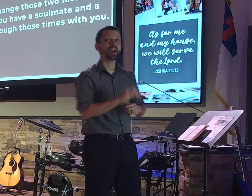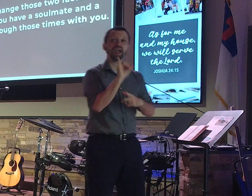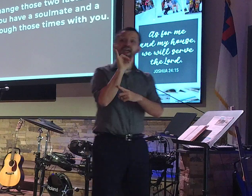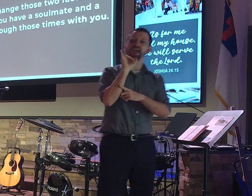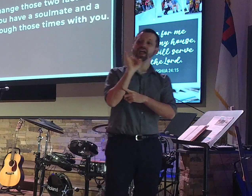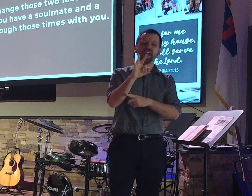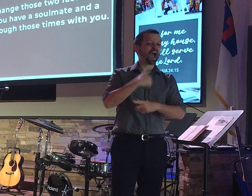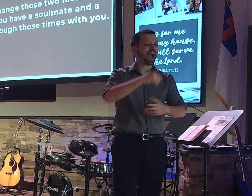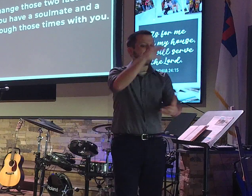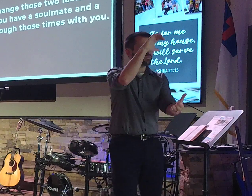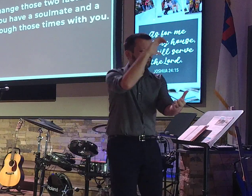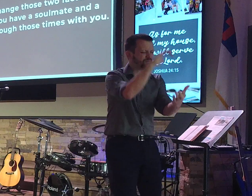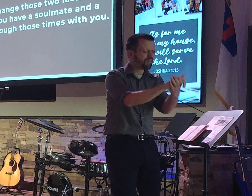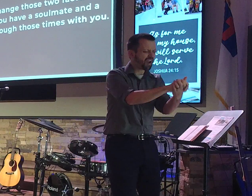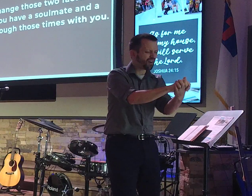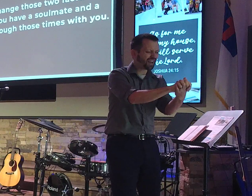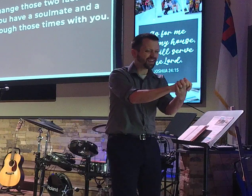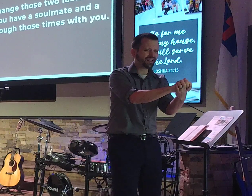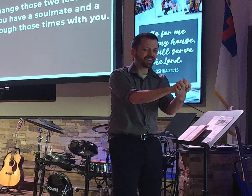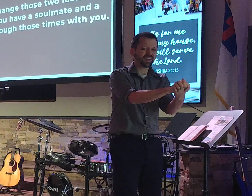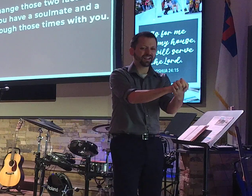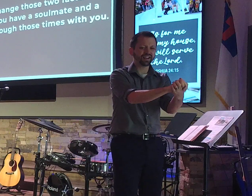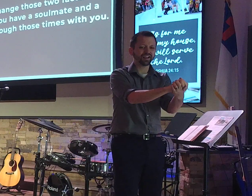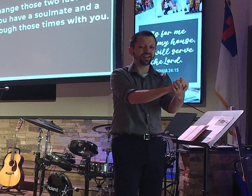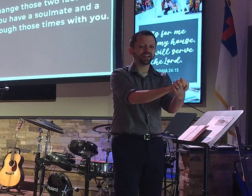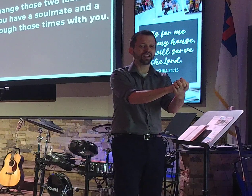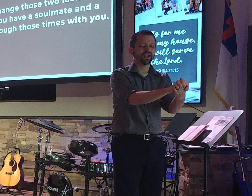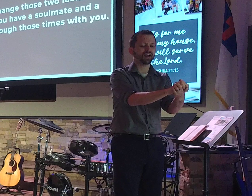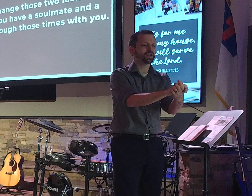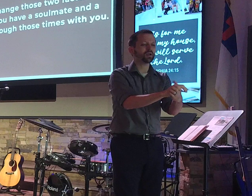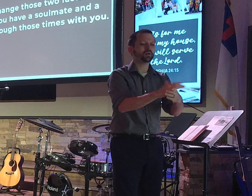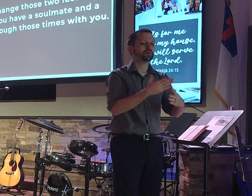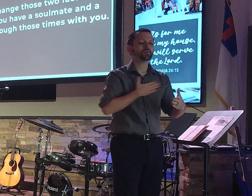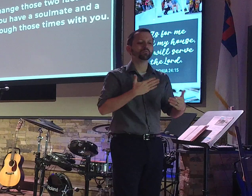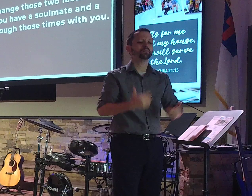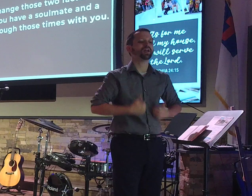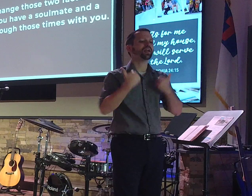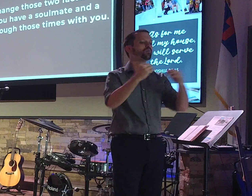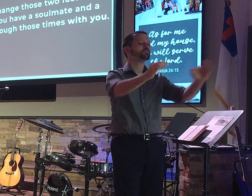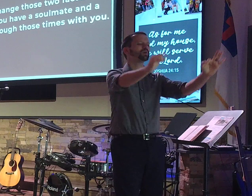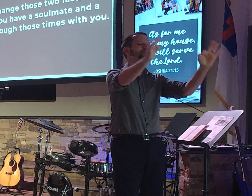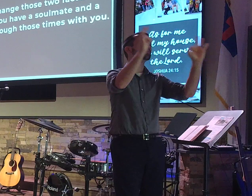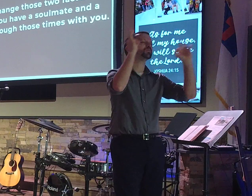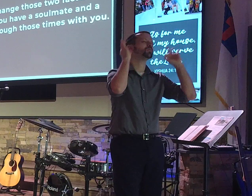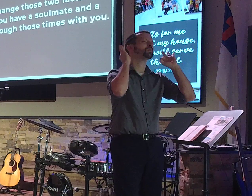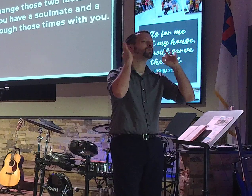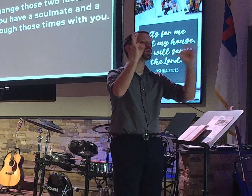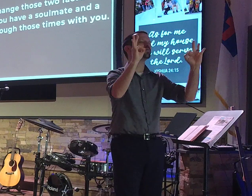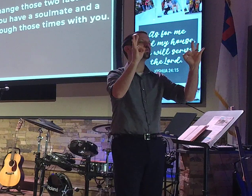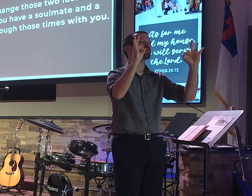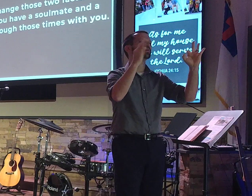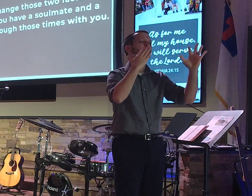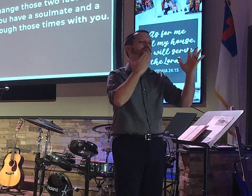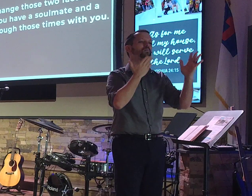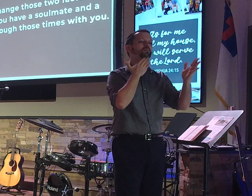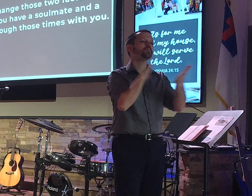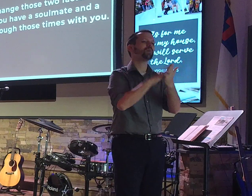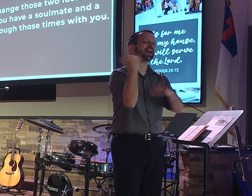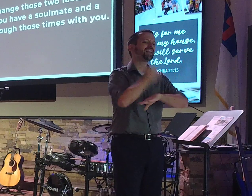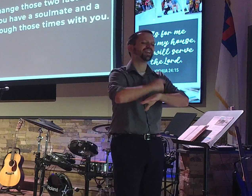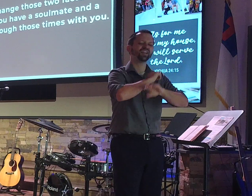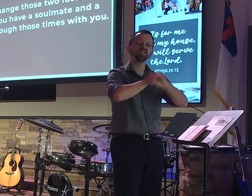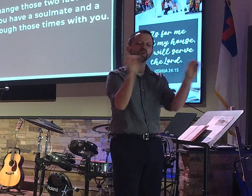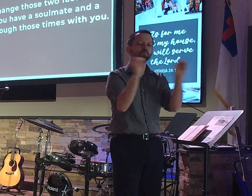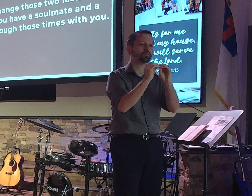just get married, I'll never have a bad day again. Get married and come see me in 10